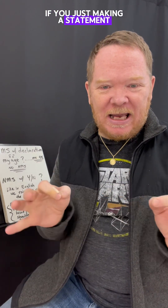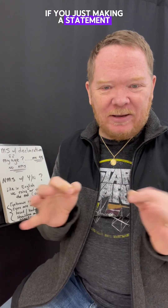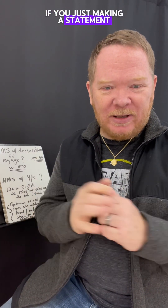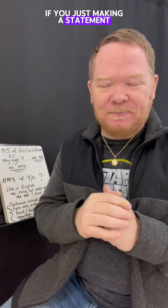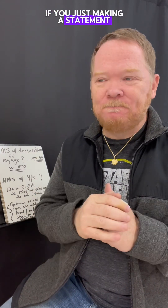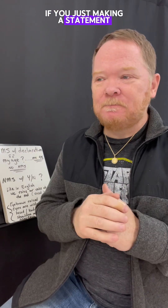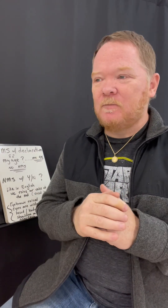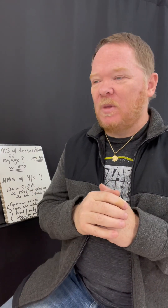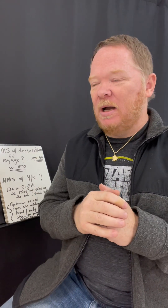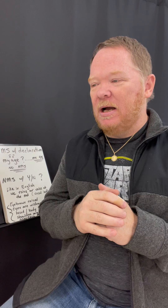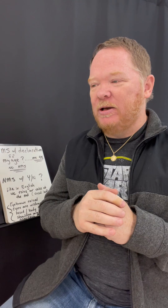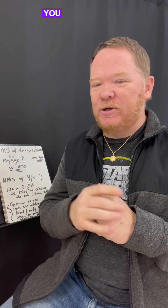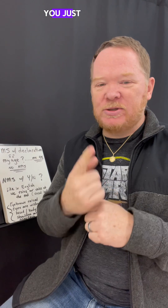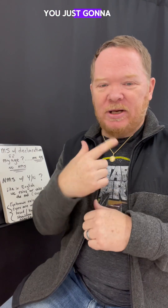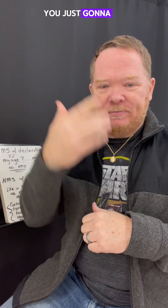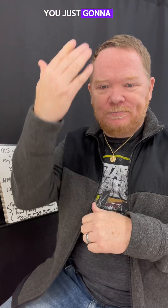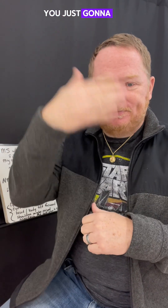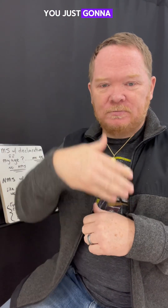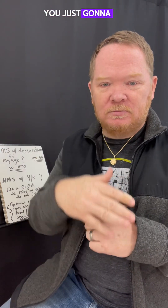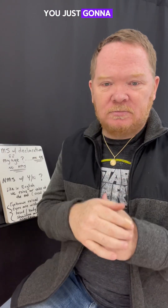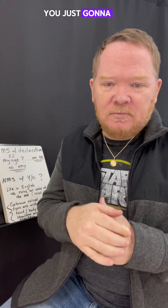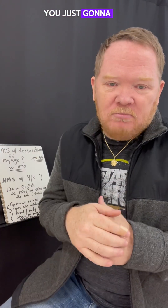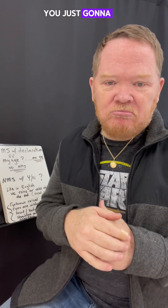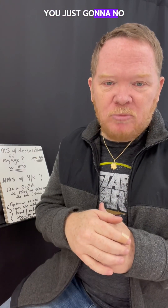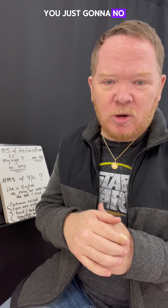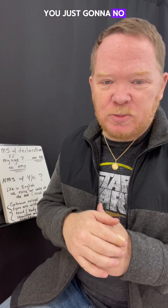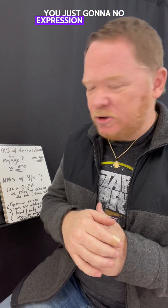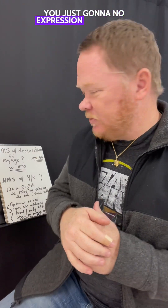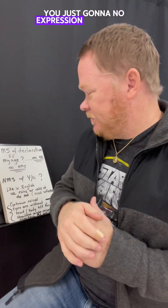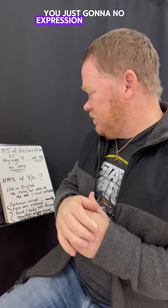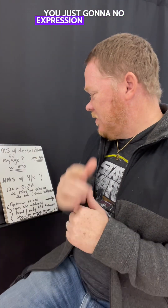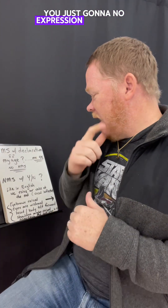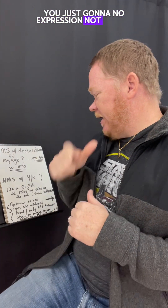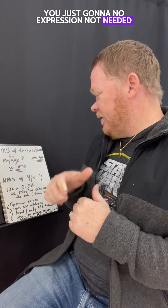statement, you're just gonna, no expression, not needed.